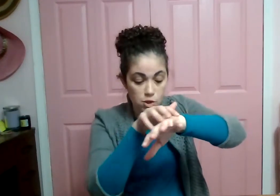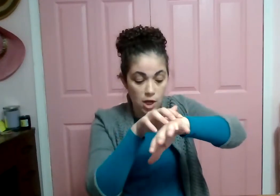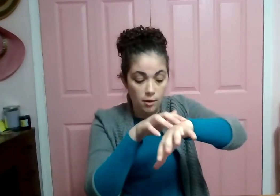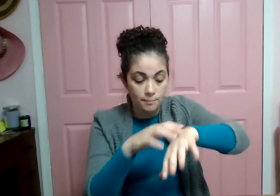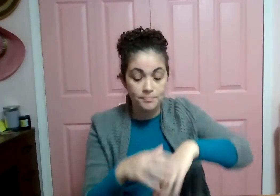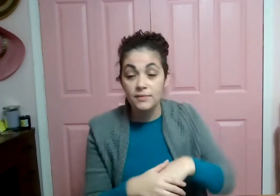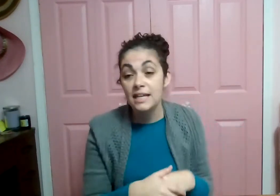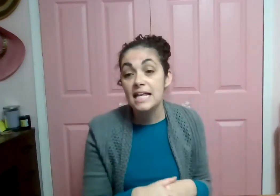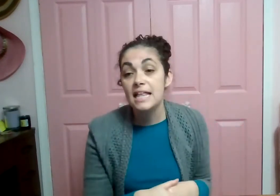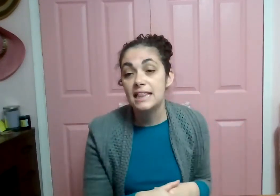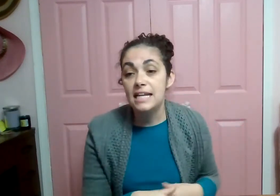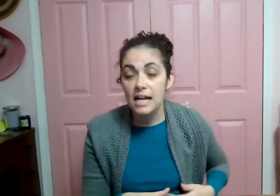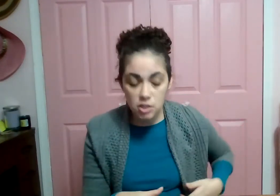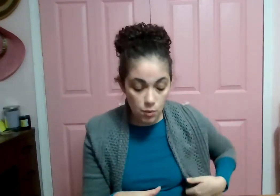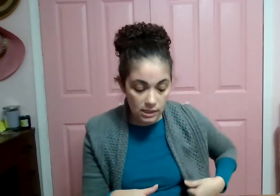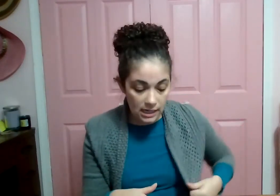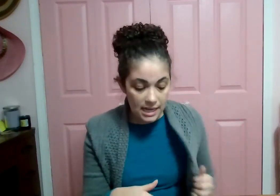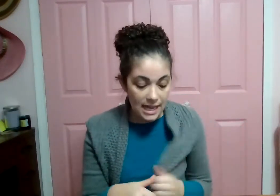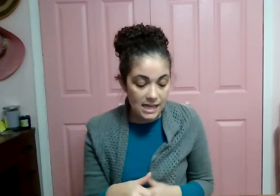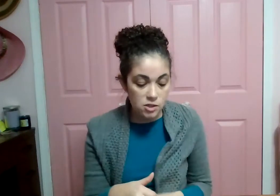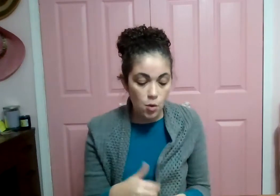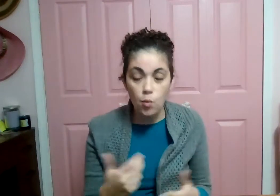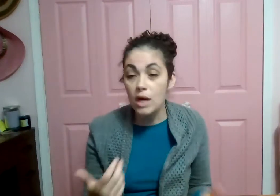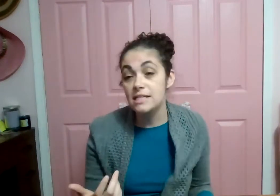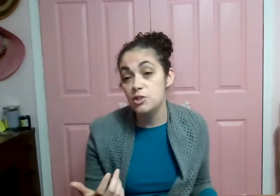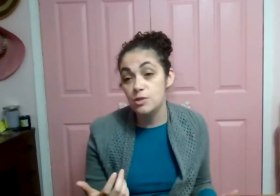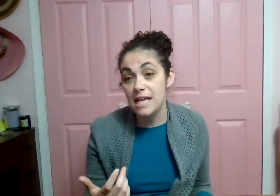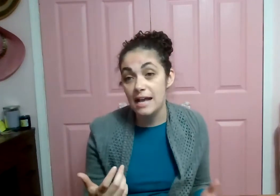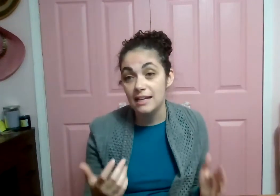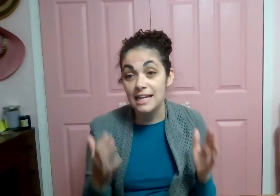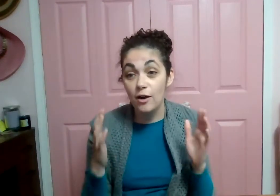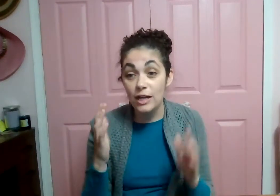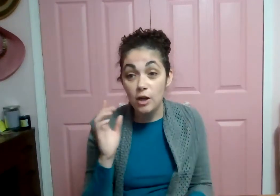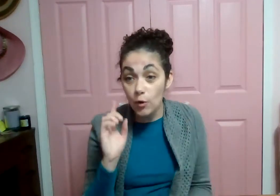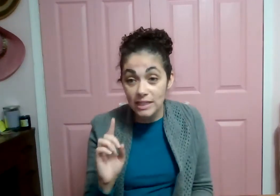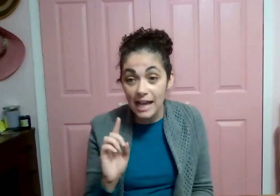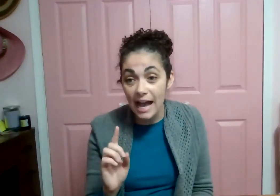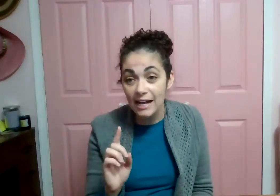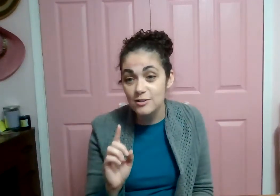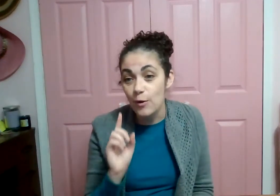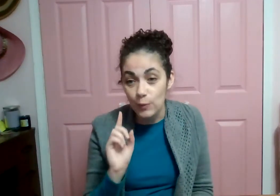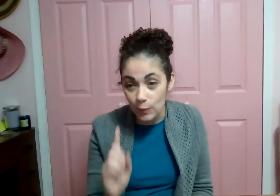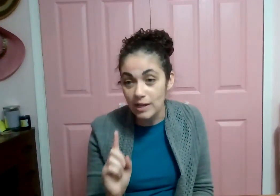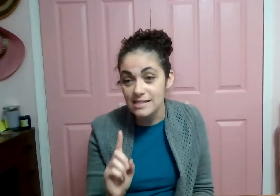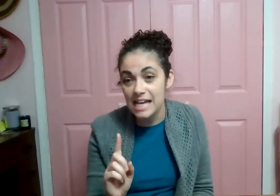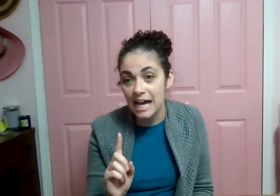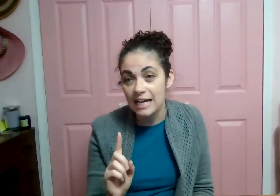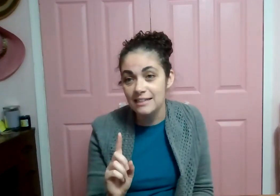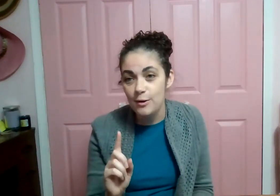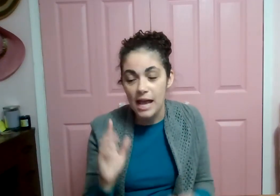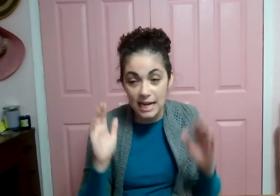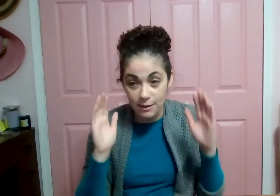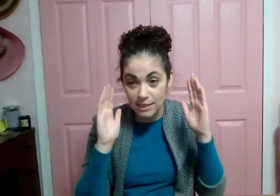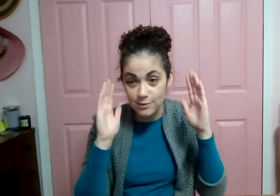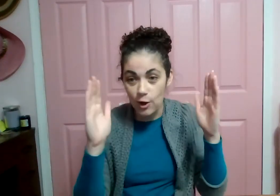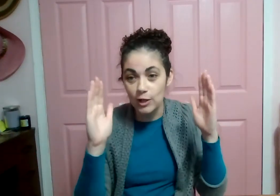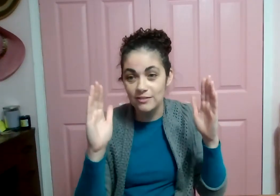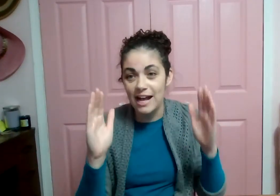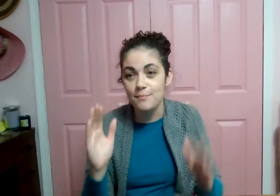slow. The next one is what did you say? Now it only has one sign and it means all of that.